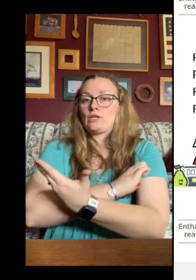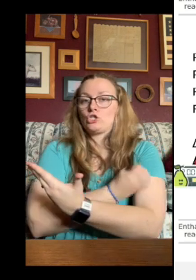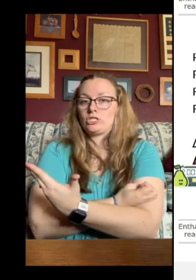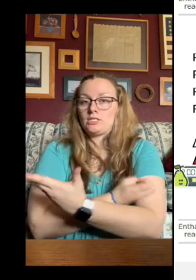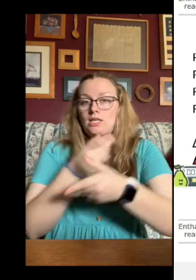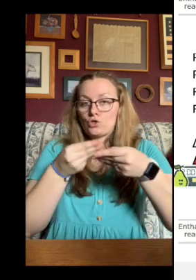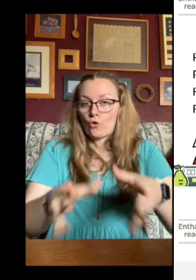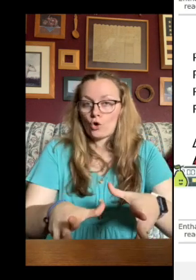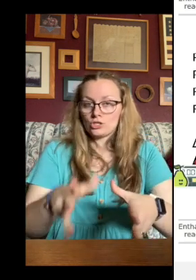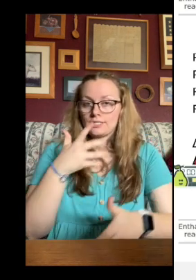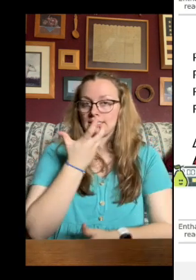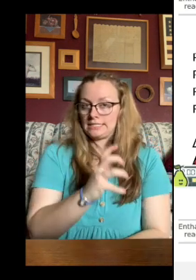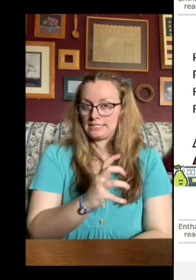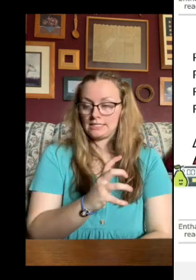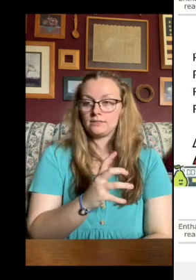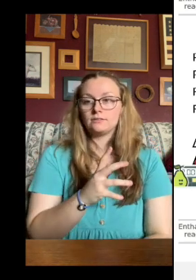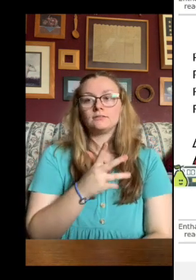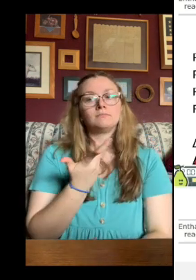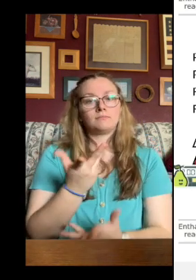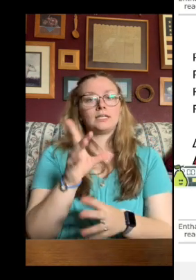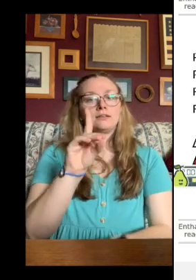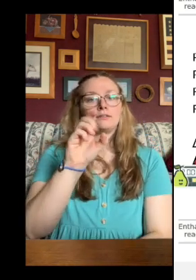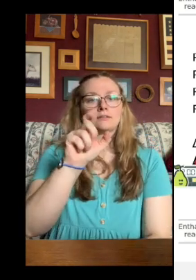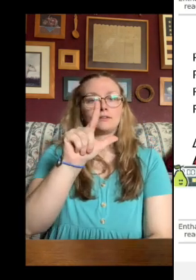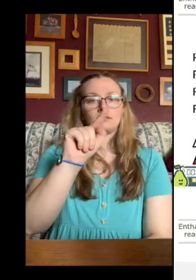And by the way, delta H would be